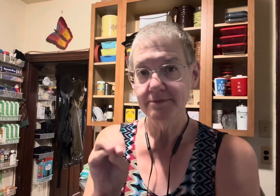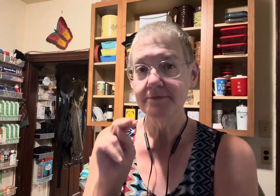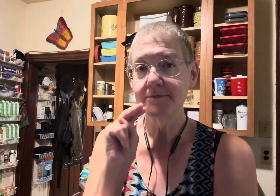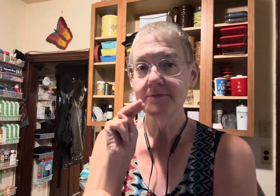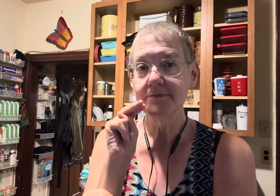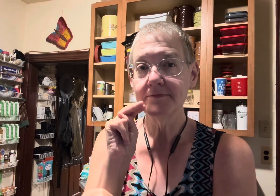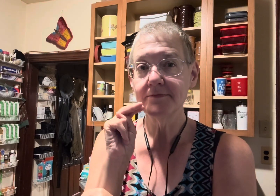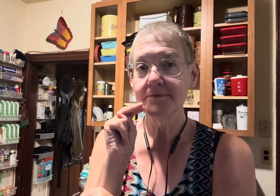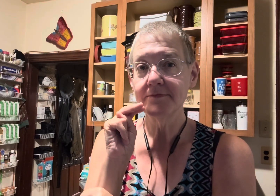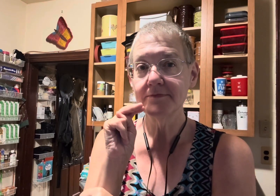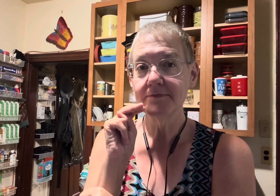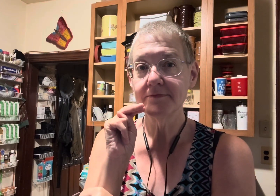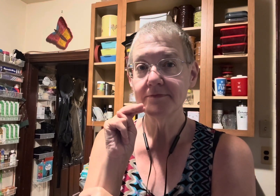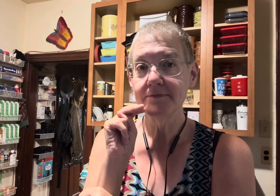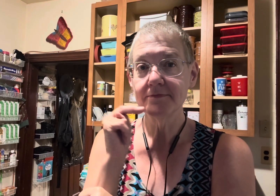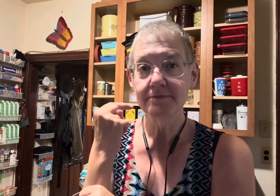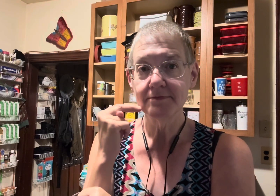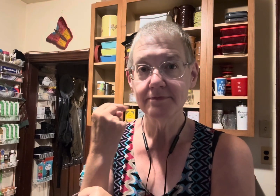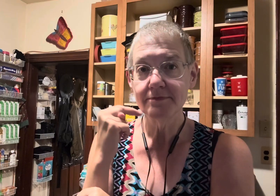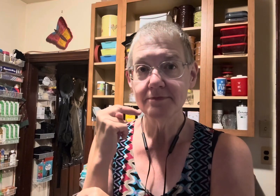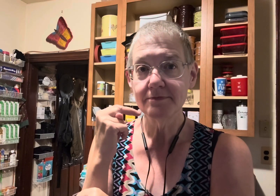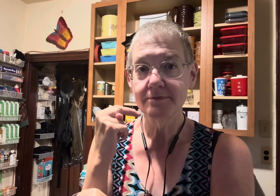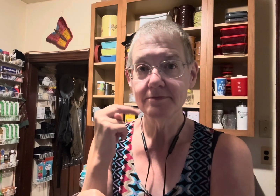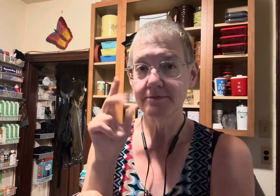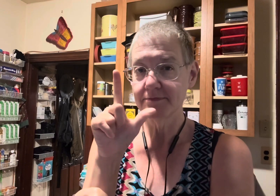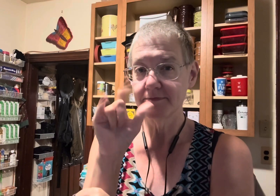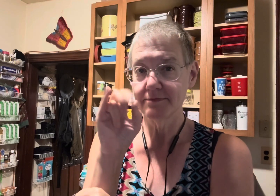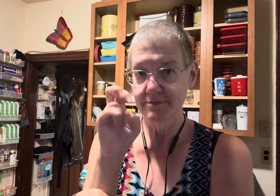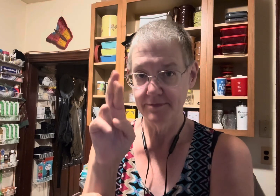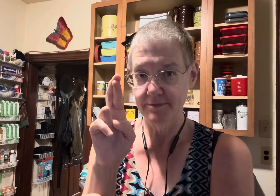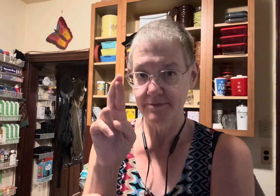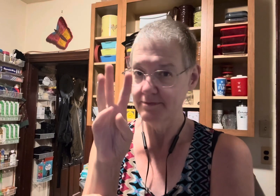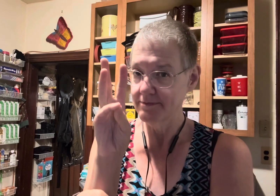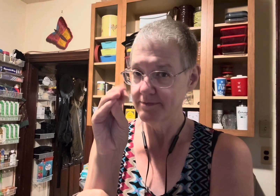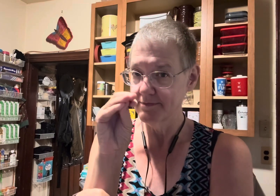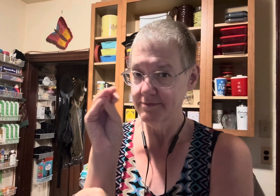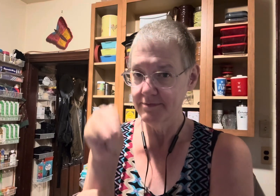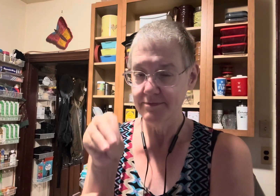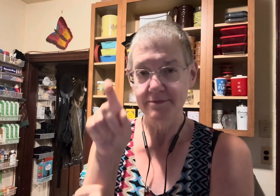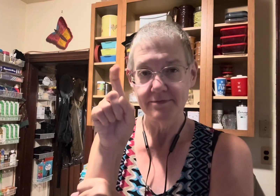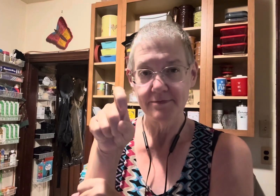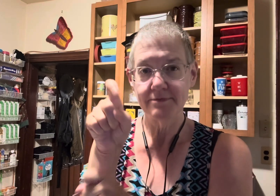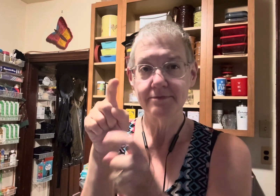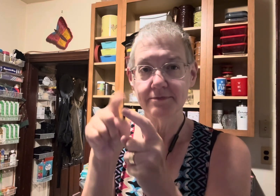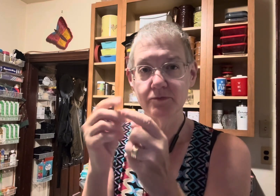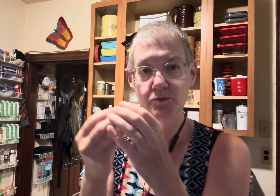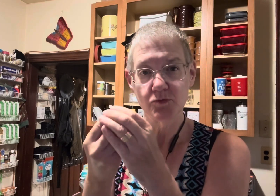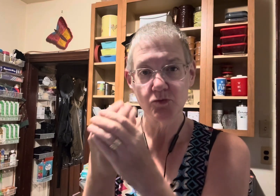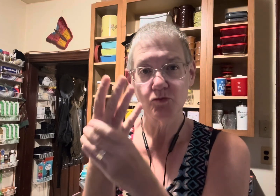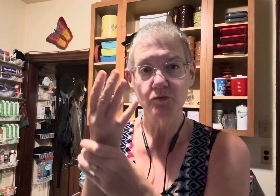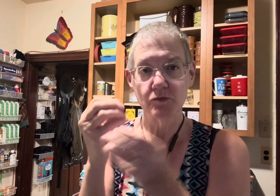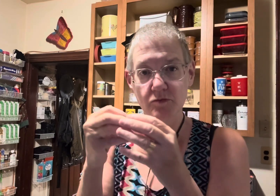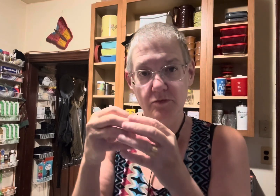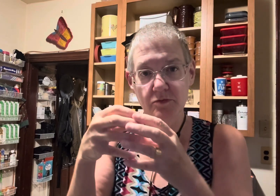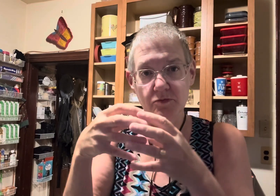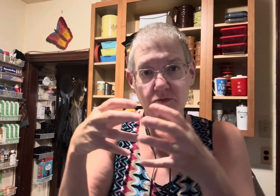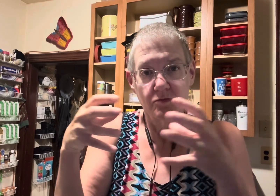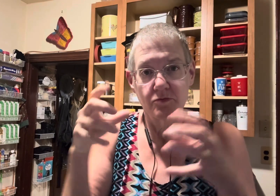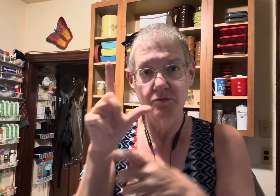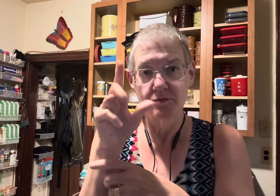Because remember, he got 60% of our niece's liver. So the liver is in the process